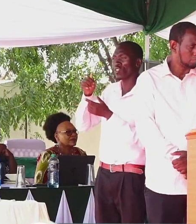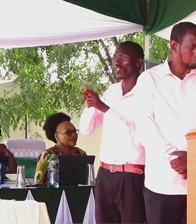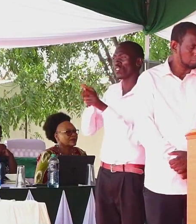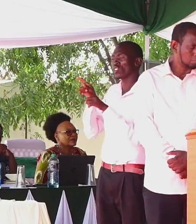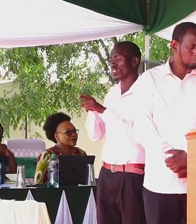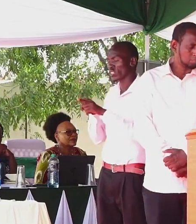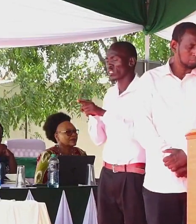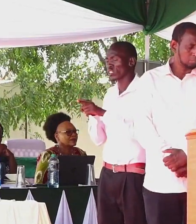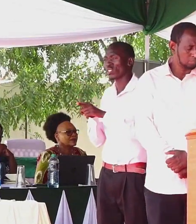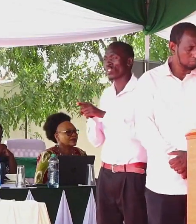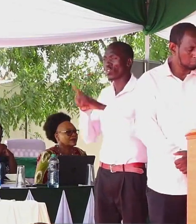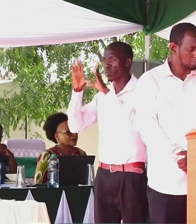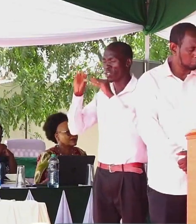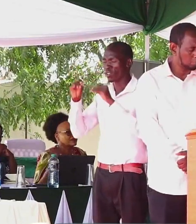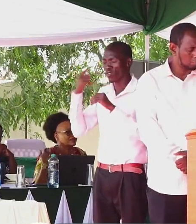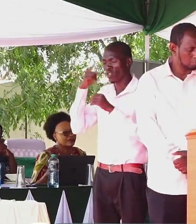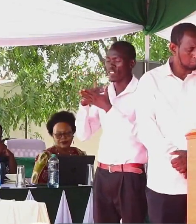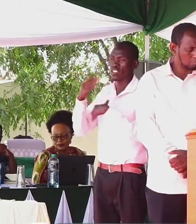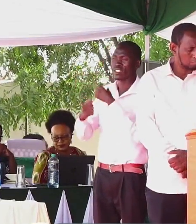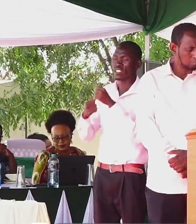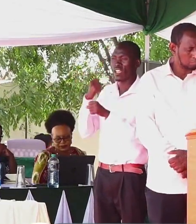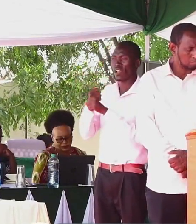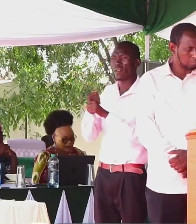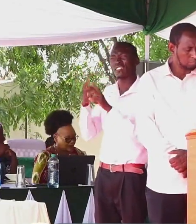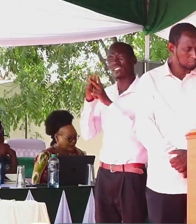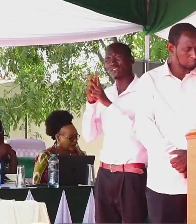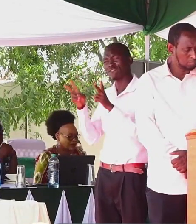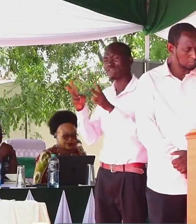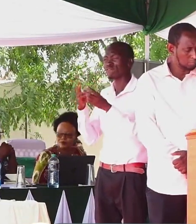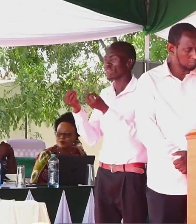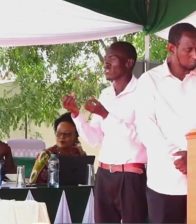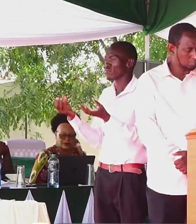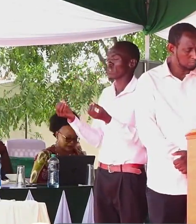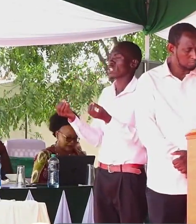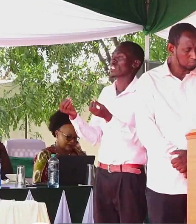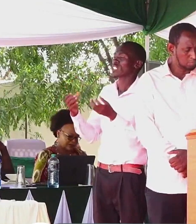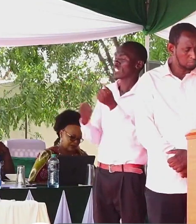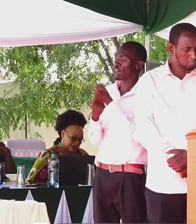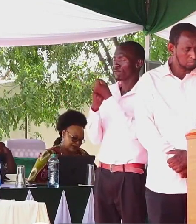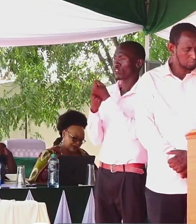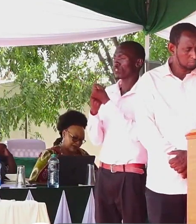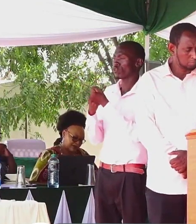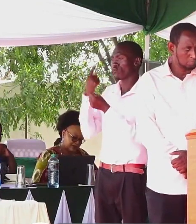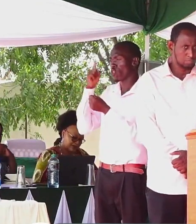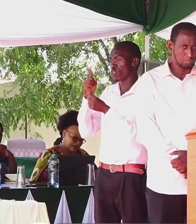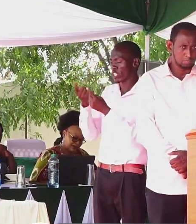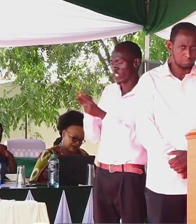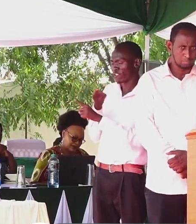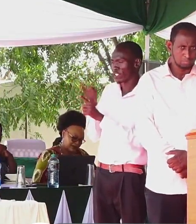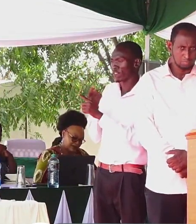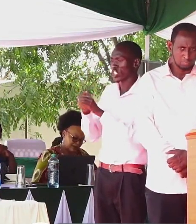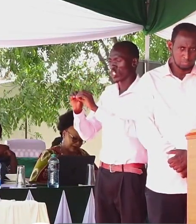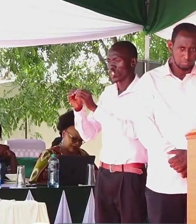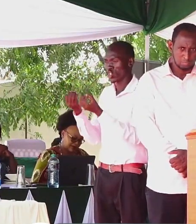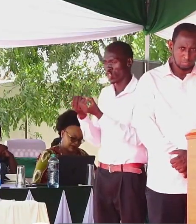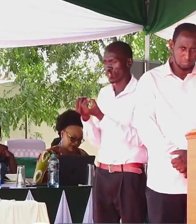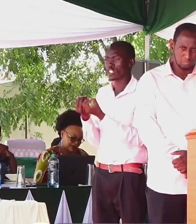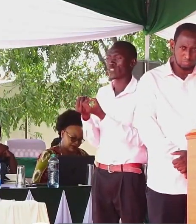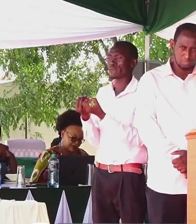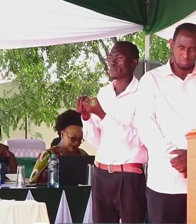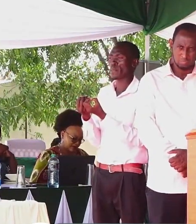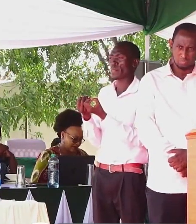this year. So we have several support from different NGOs,